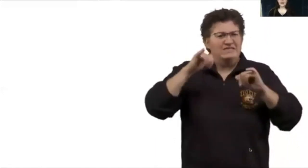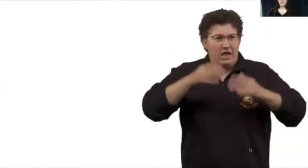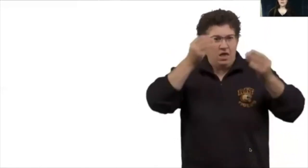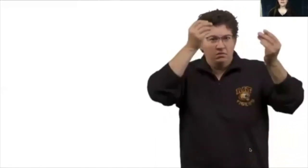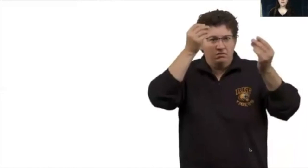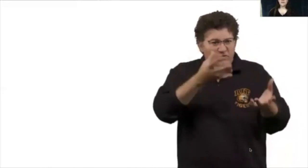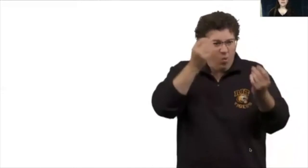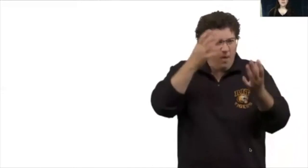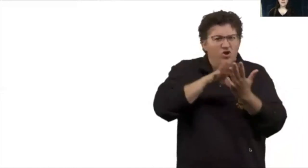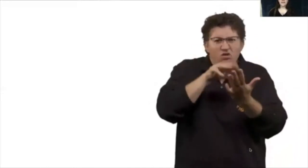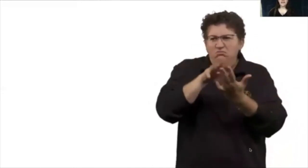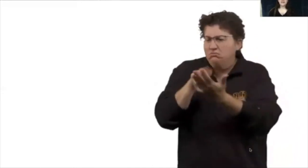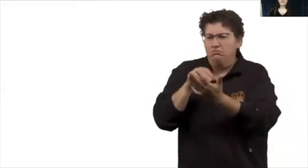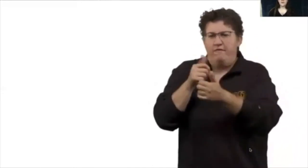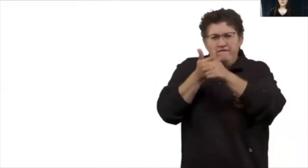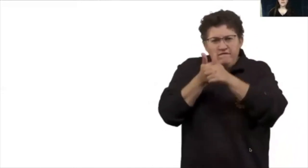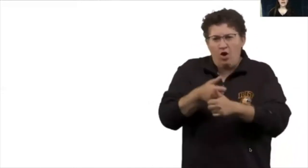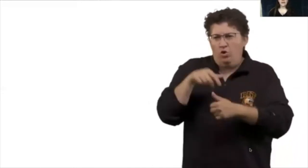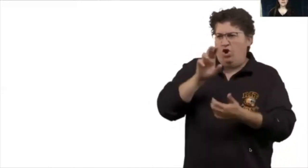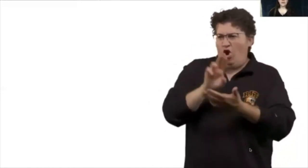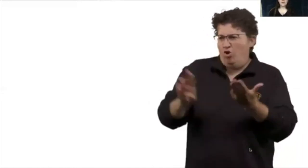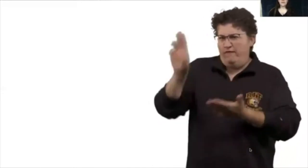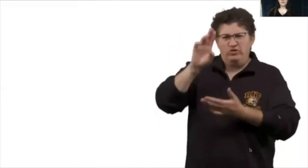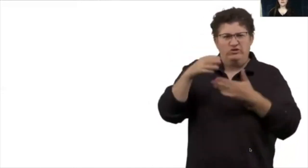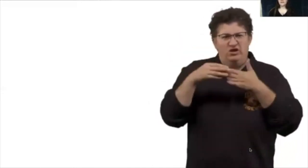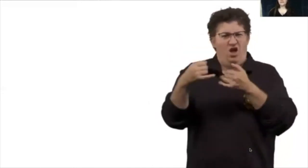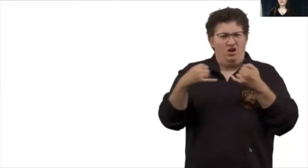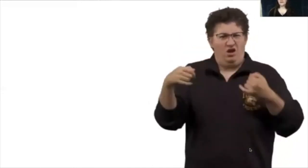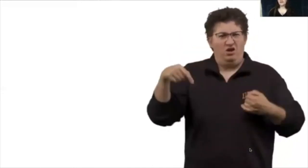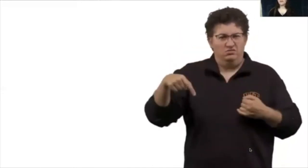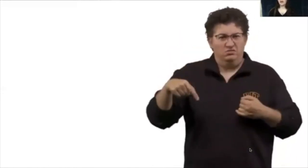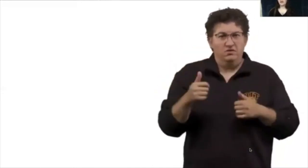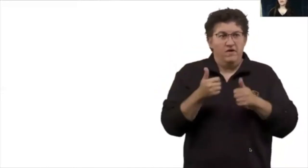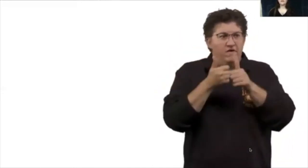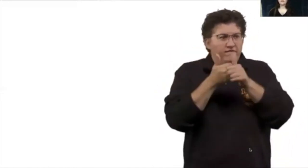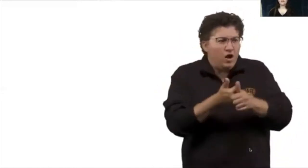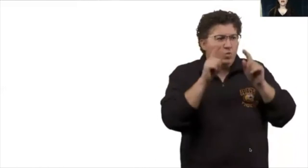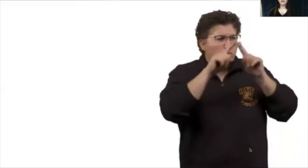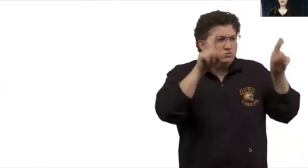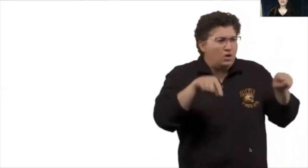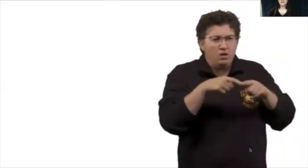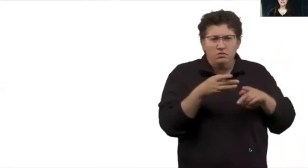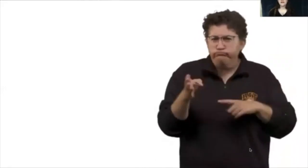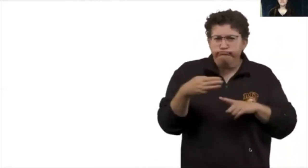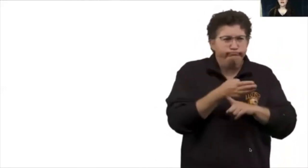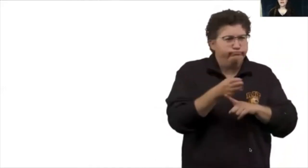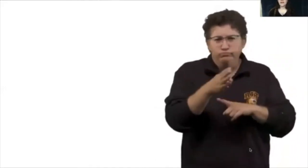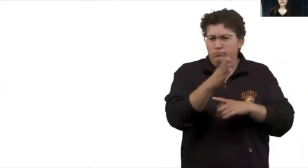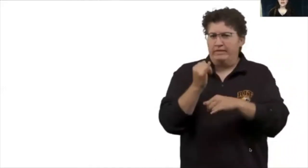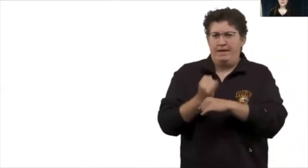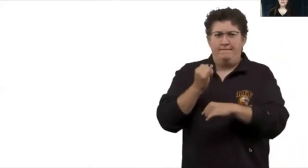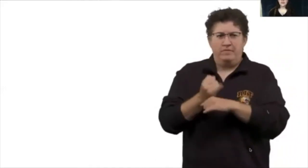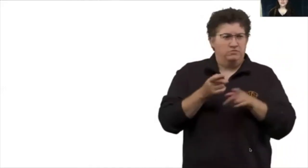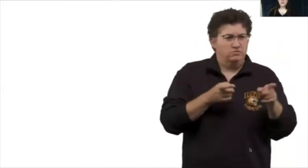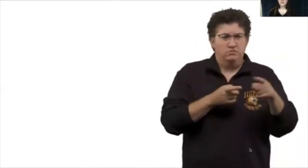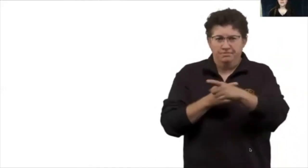And I'm prepared to keep others safe by staying informed and learning about the COVID-19 pandemic, following university guidelines, following any signs